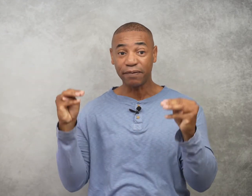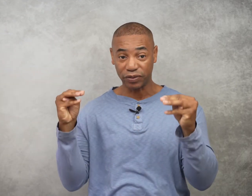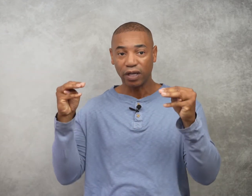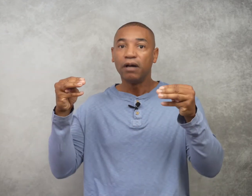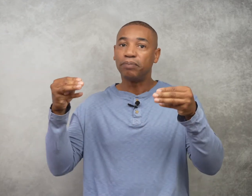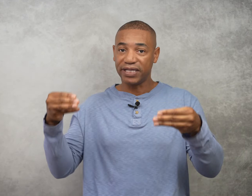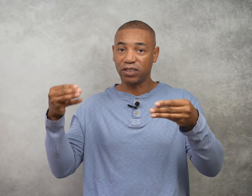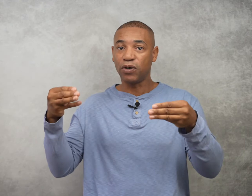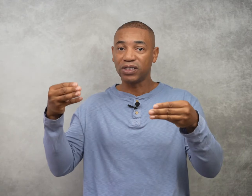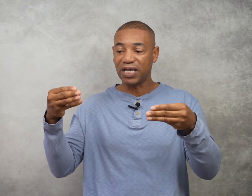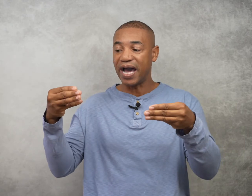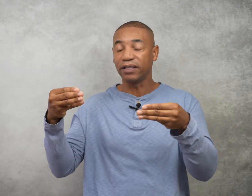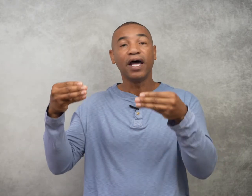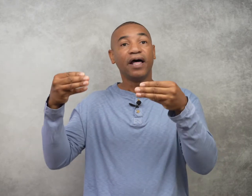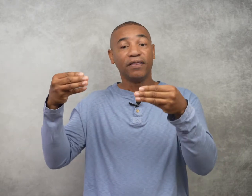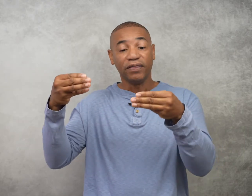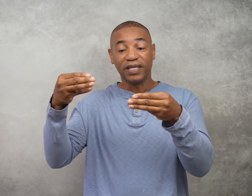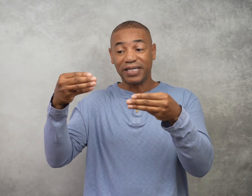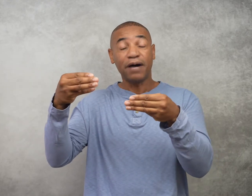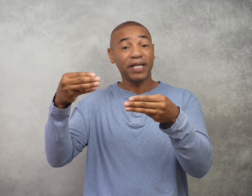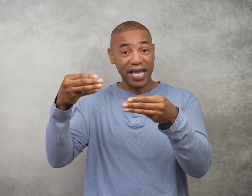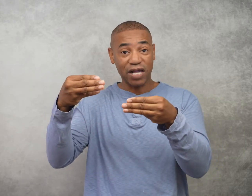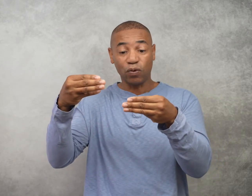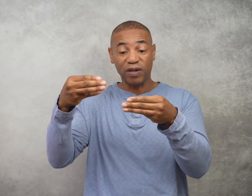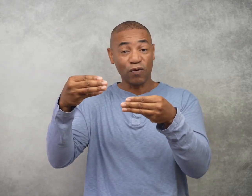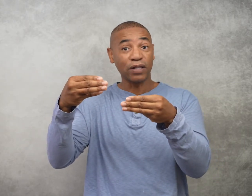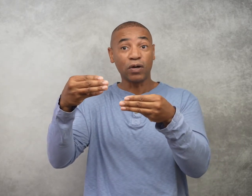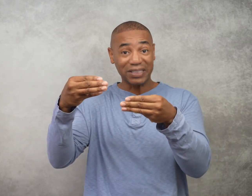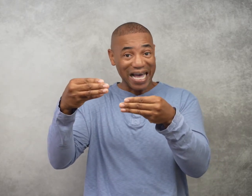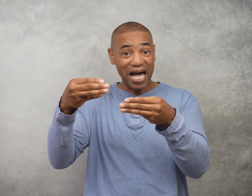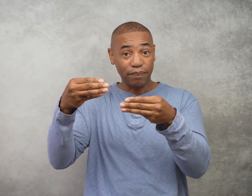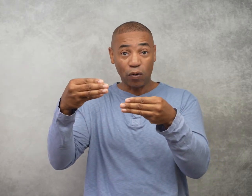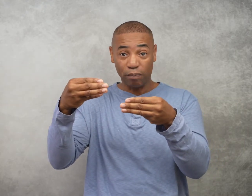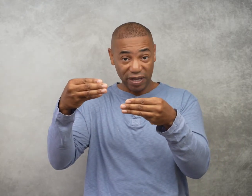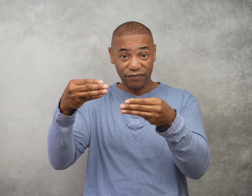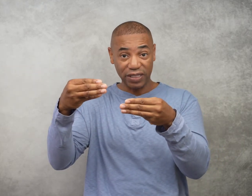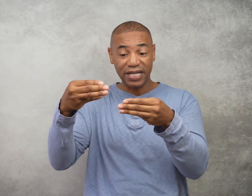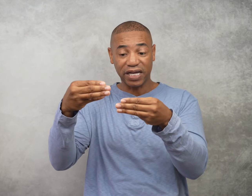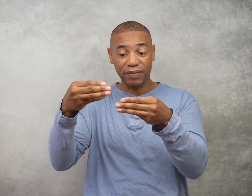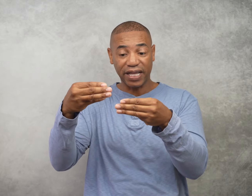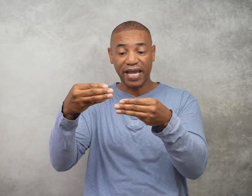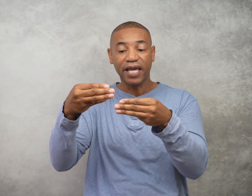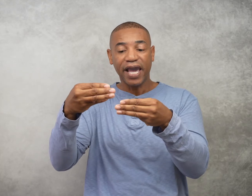M's, place them on the side. The dominant hand will be right on top or above the non-dominant hand, and